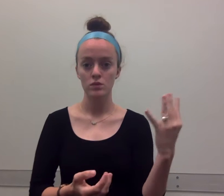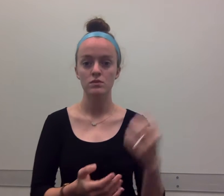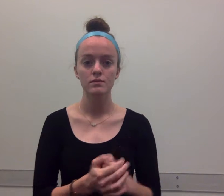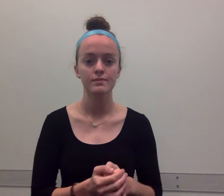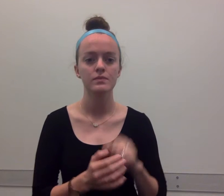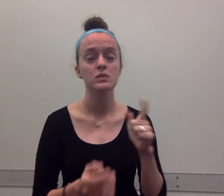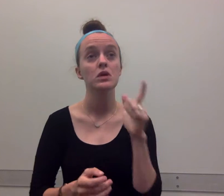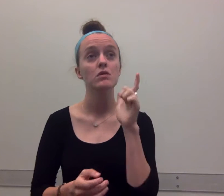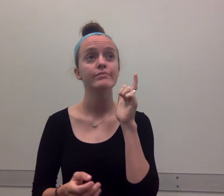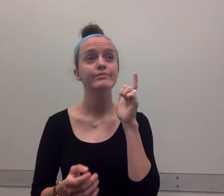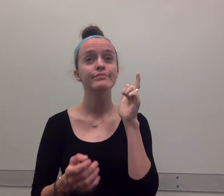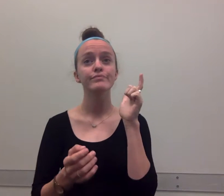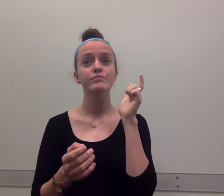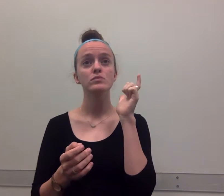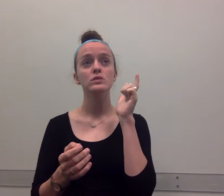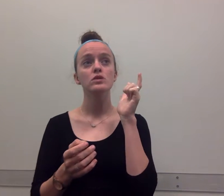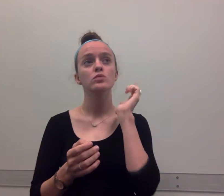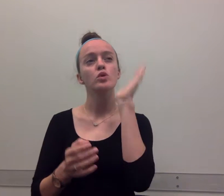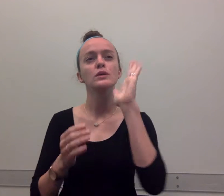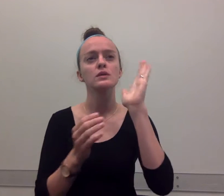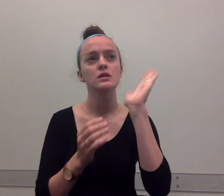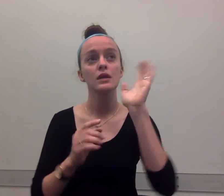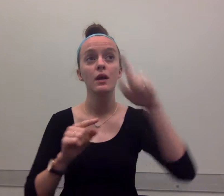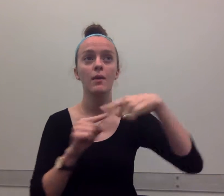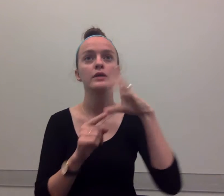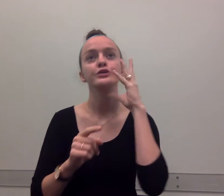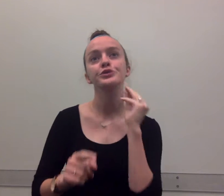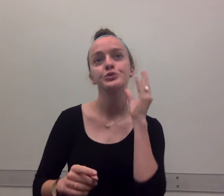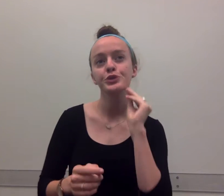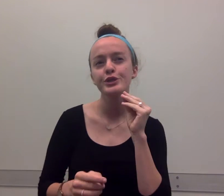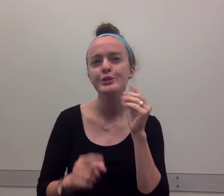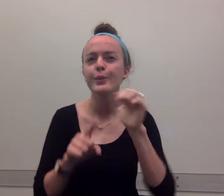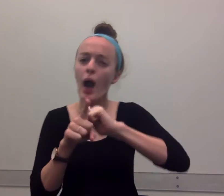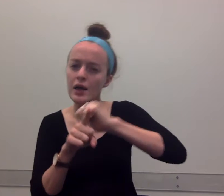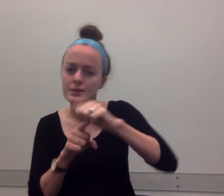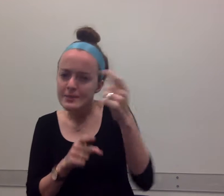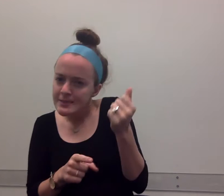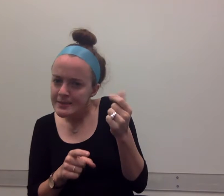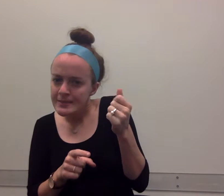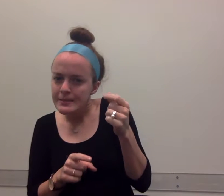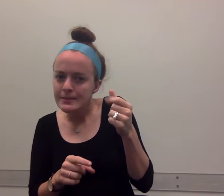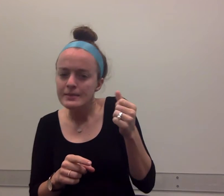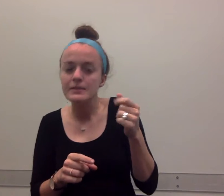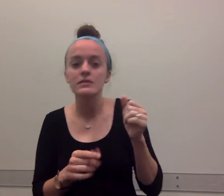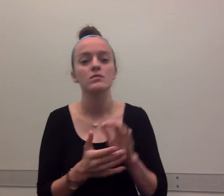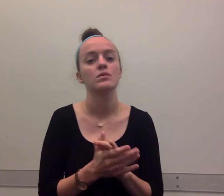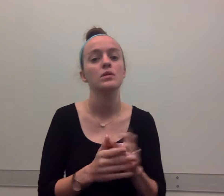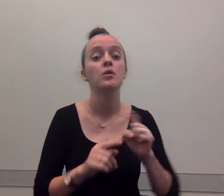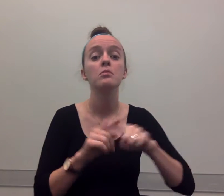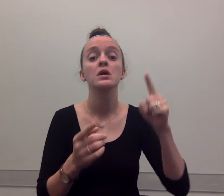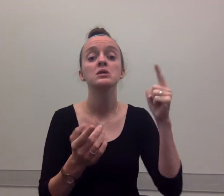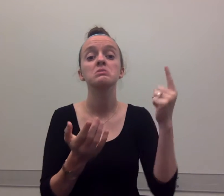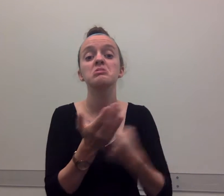from their own experience and that they have already practiced the presentation. And a bit of it is a little bit involves